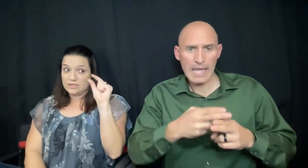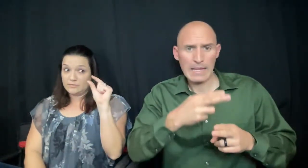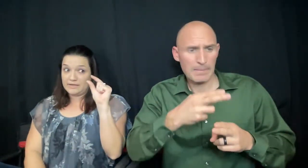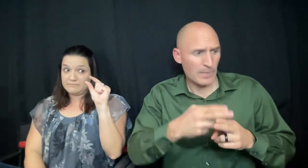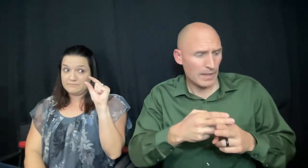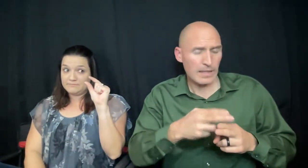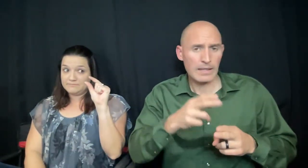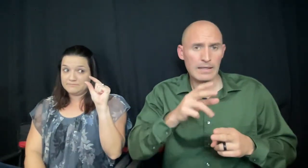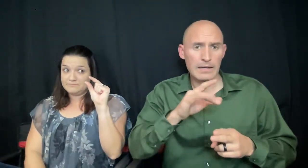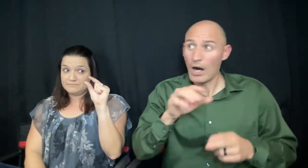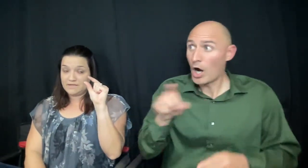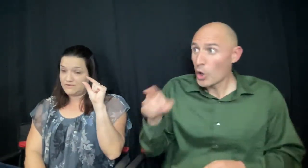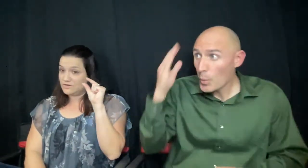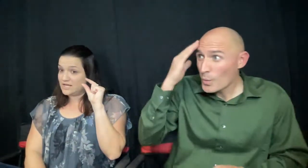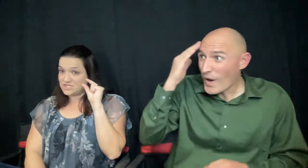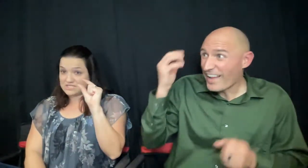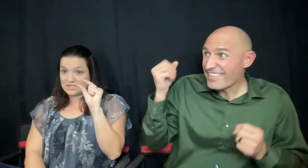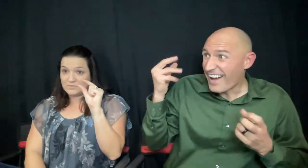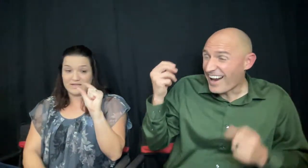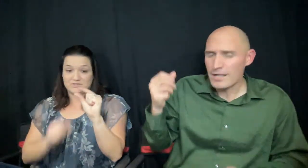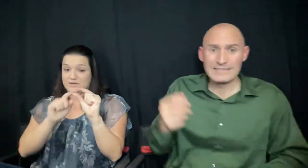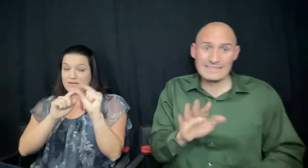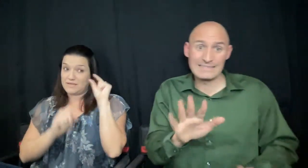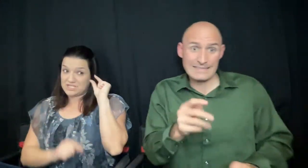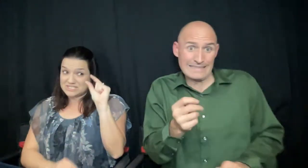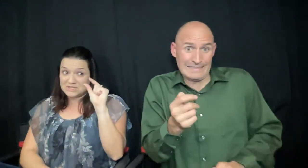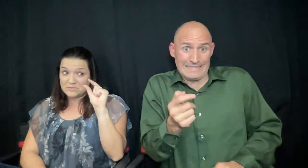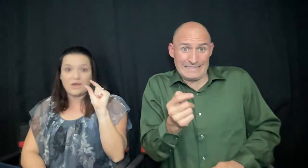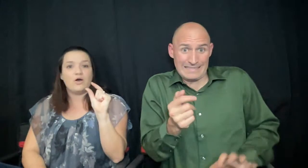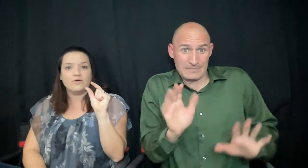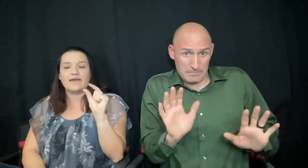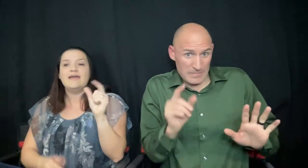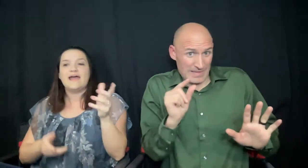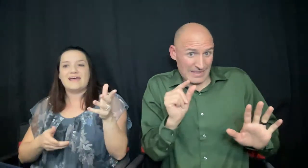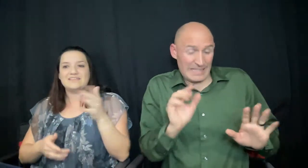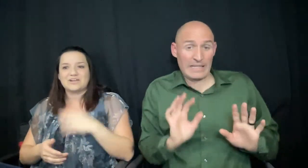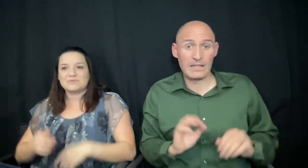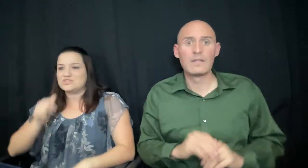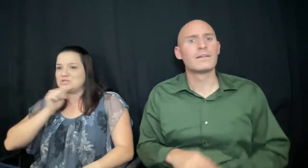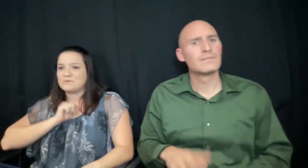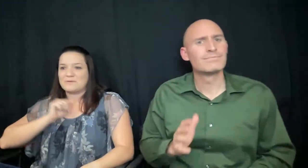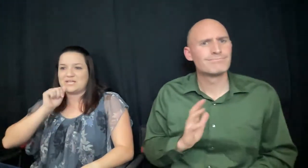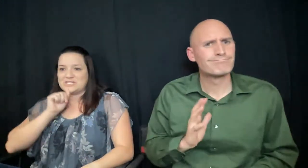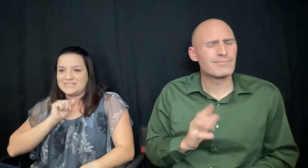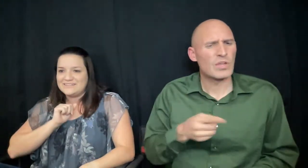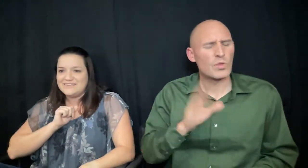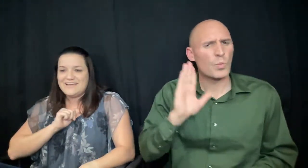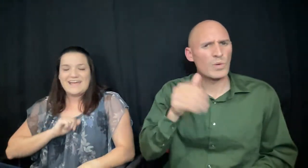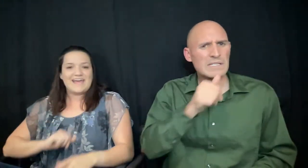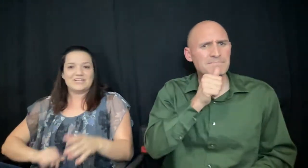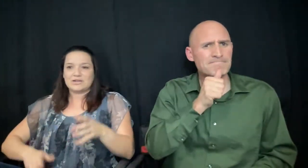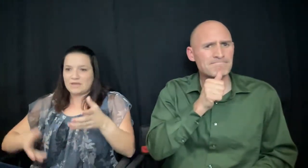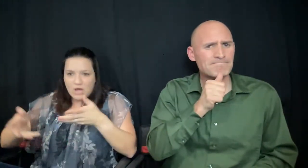bit. If you're like, just a little bit, it's okay to be like, just a little bit. Oh, okay. And then they're going to be super patient and they're going to be like, oh,